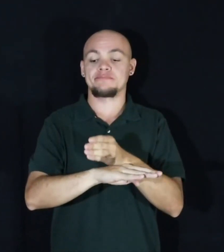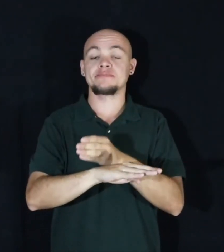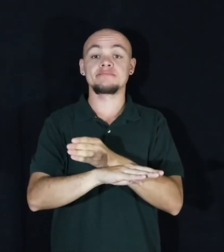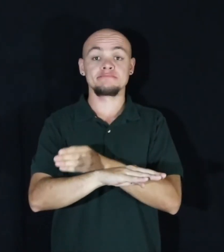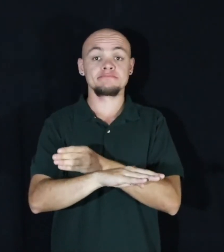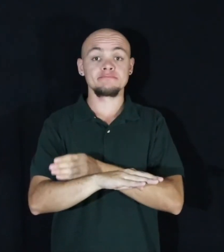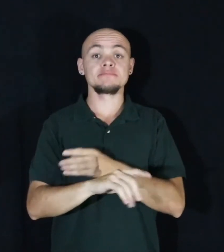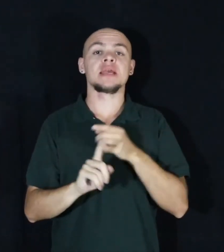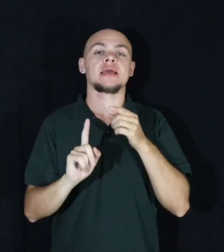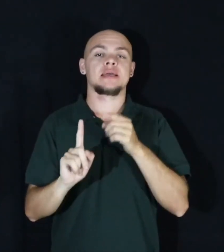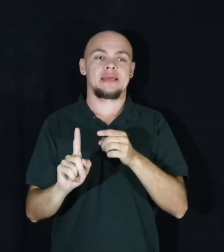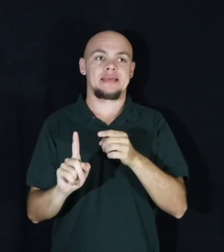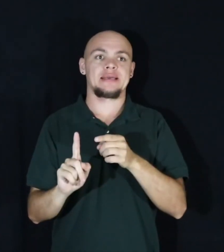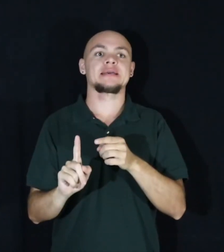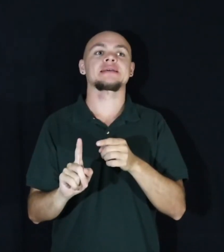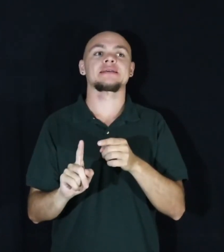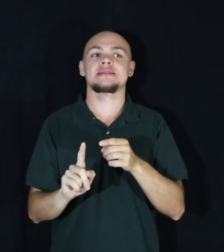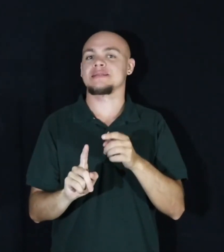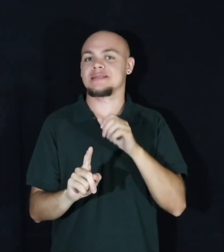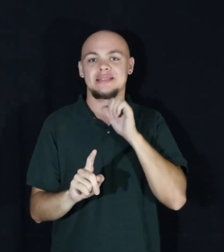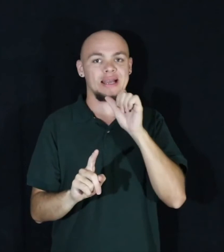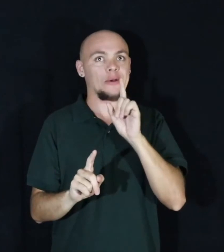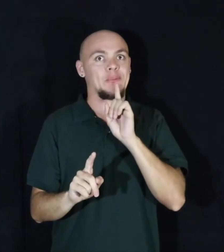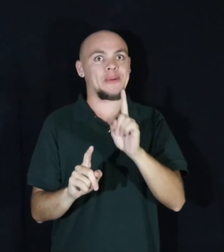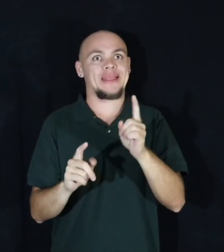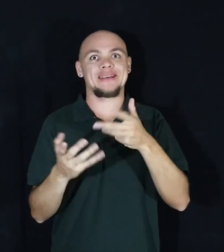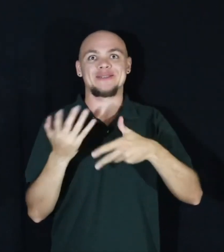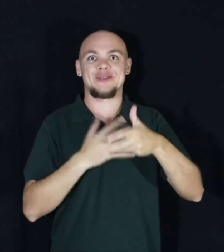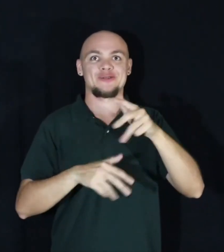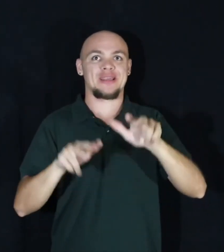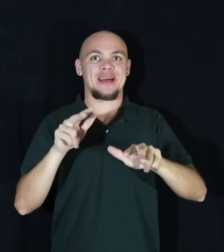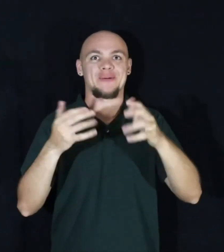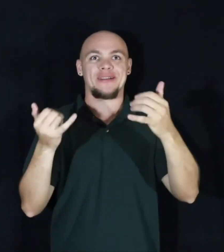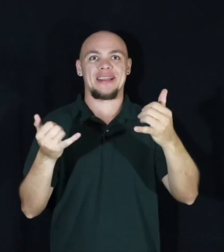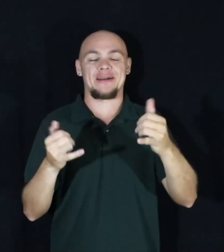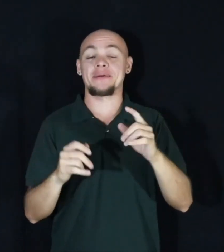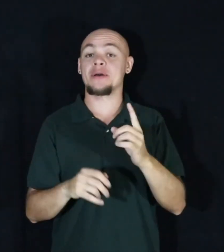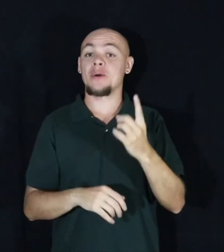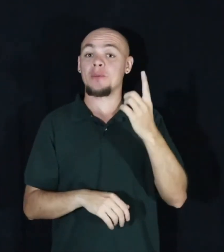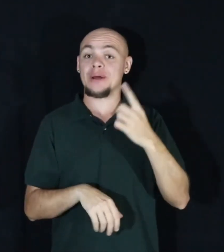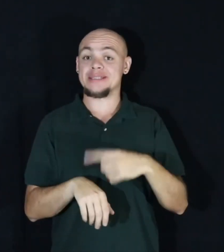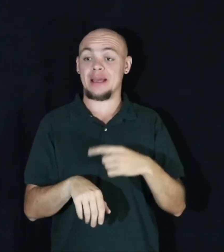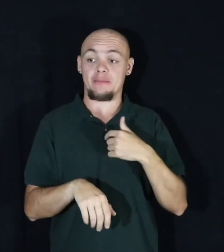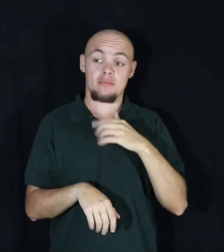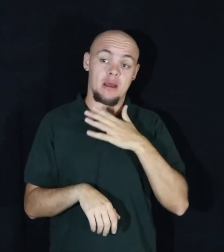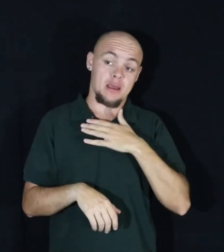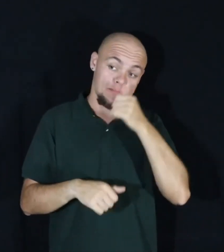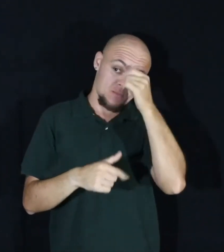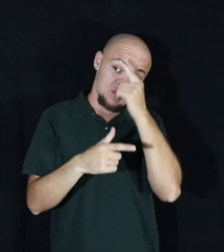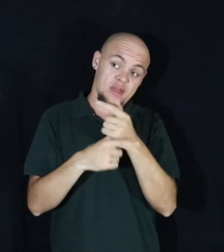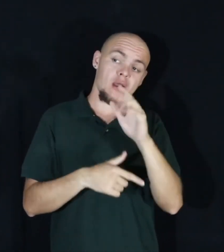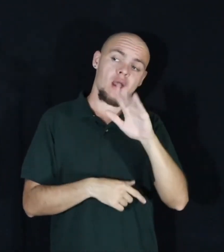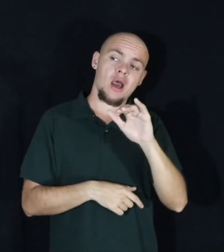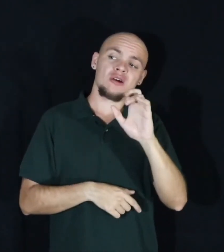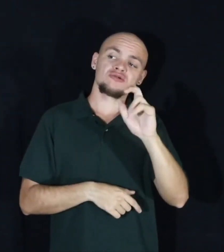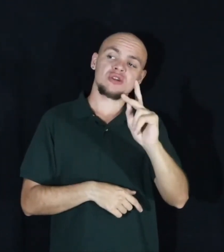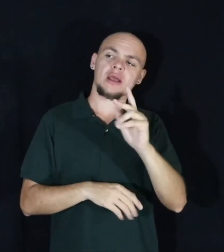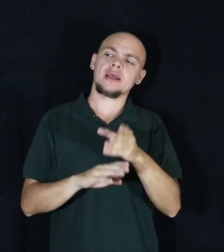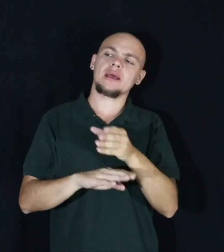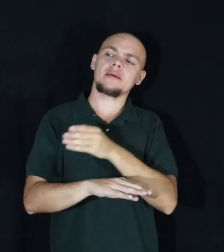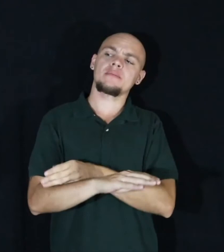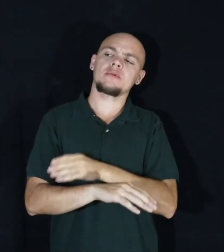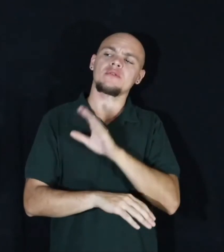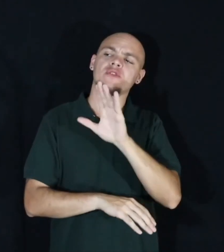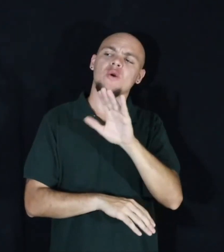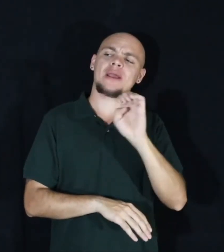eventually he became less socially awkward. I once asked my brother, "Jack, how did you improve your